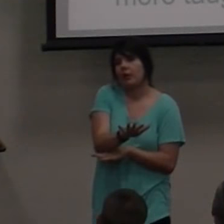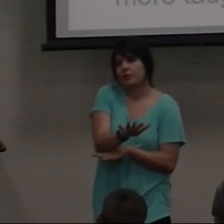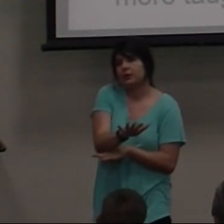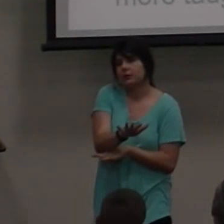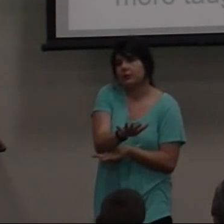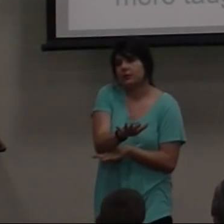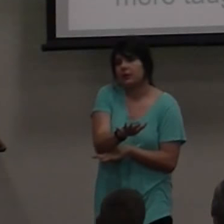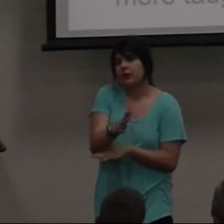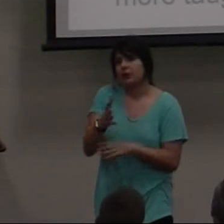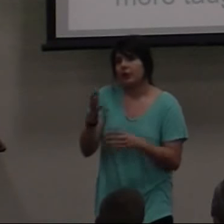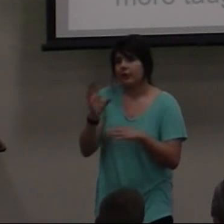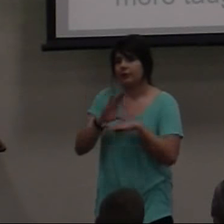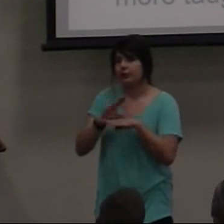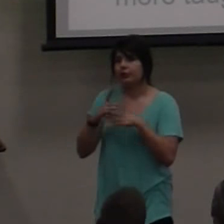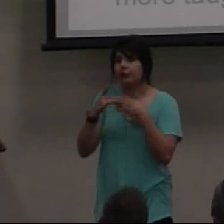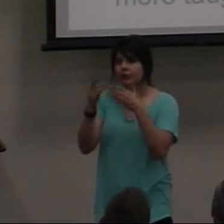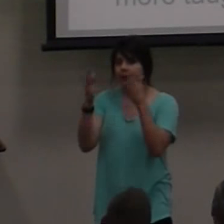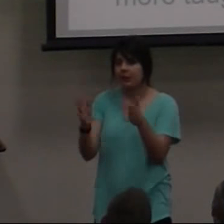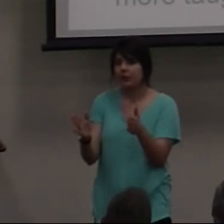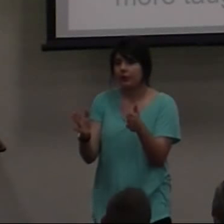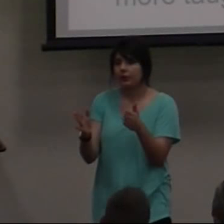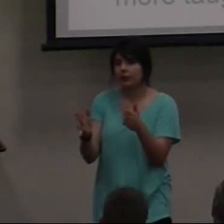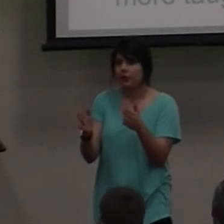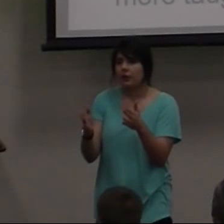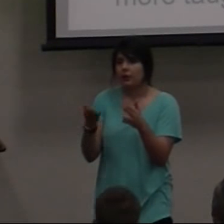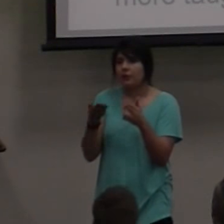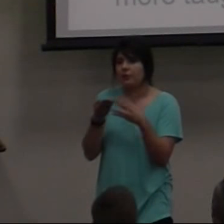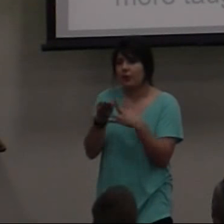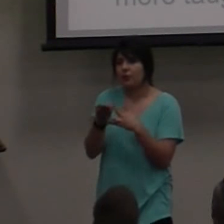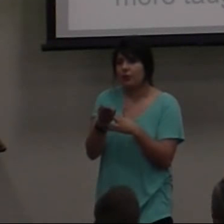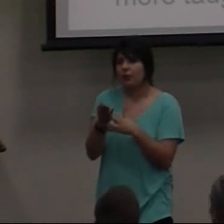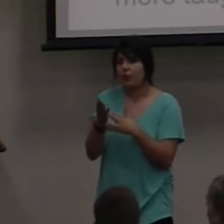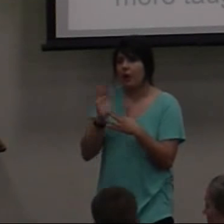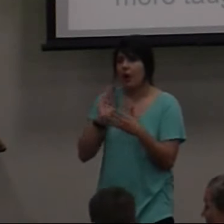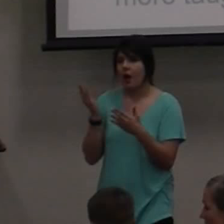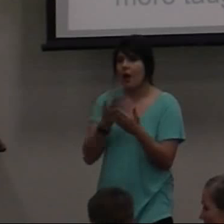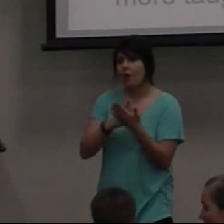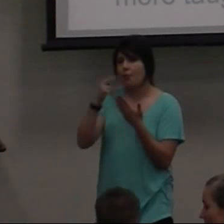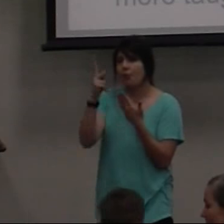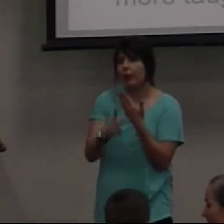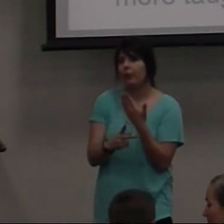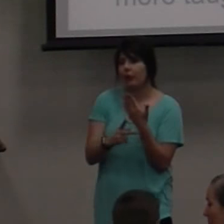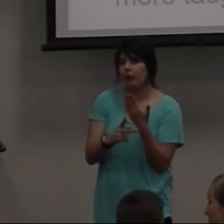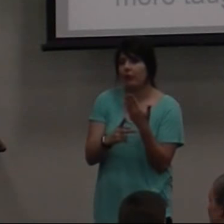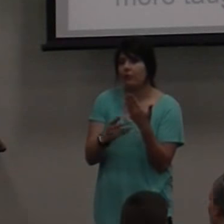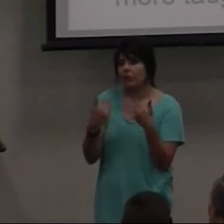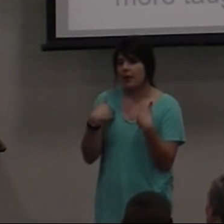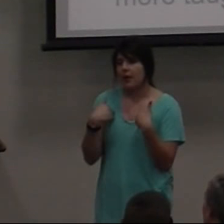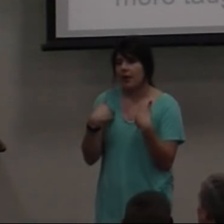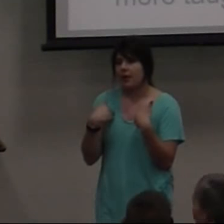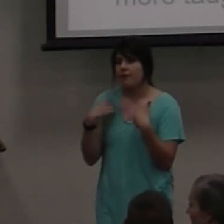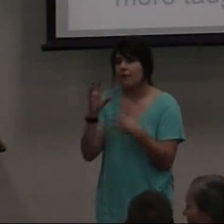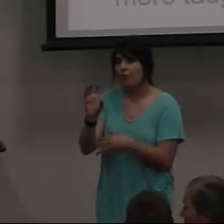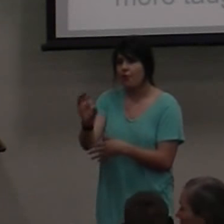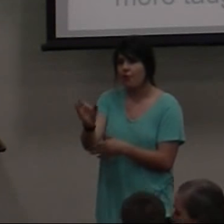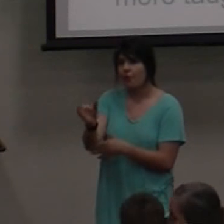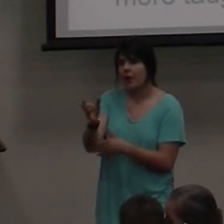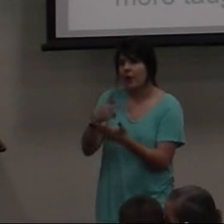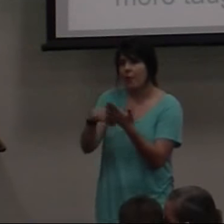church leaders who have been through our extension training program. We've done radio programs.